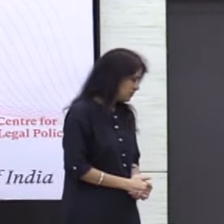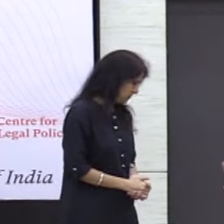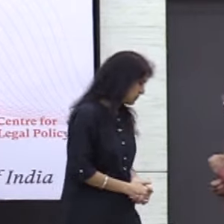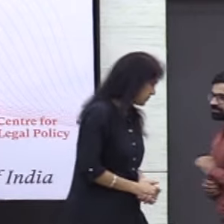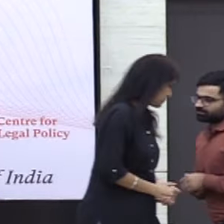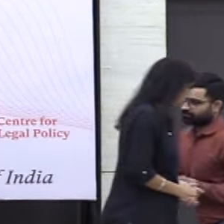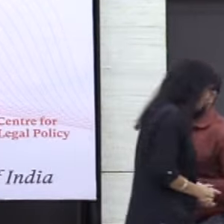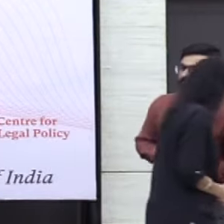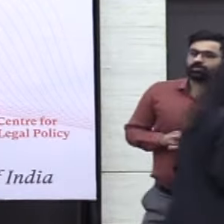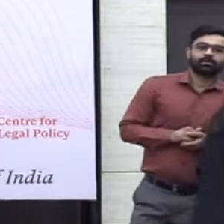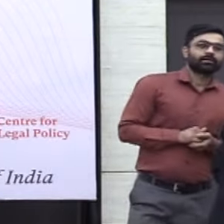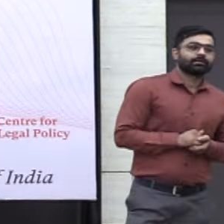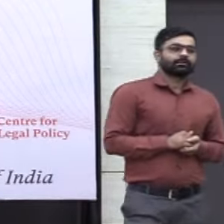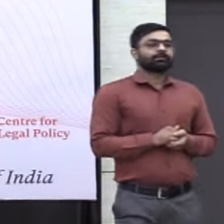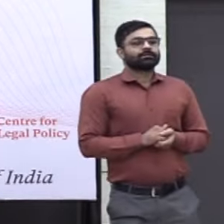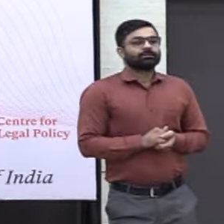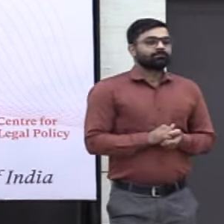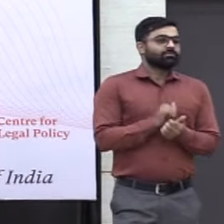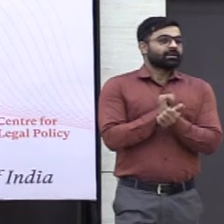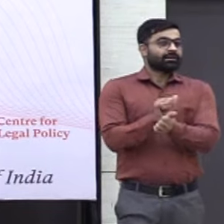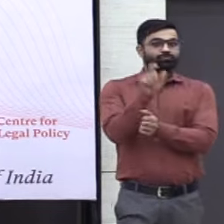Arrest of persons, section 35, the